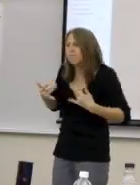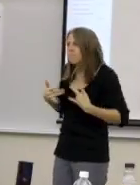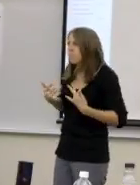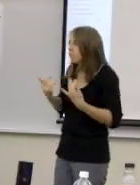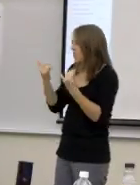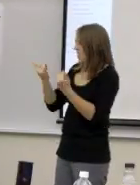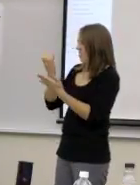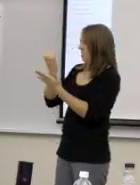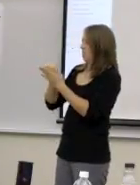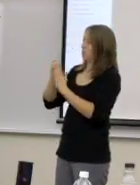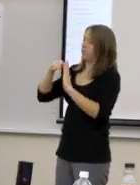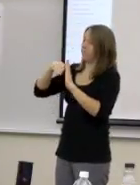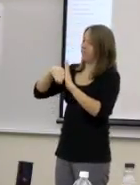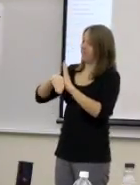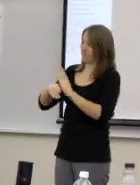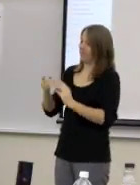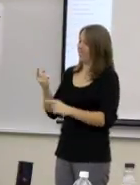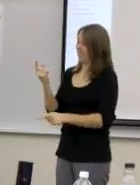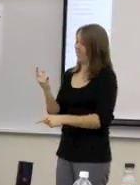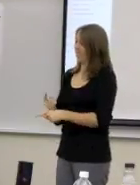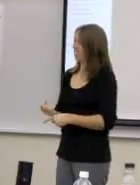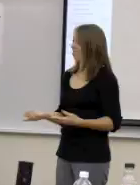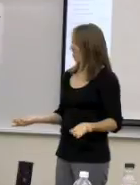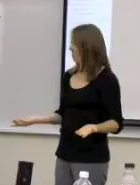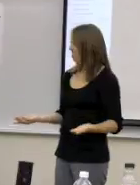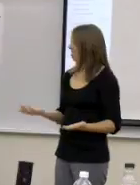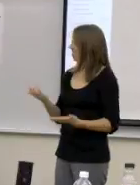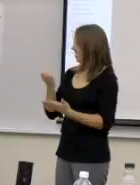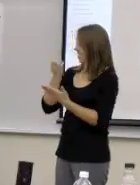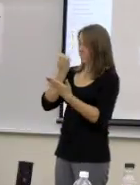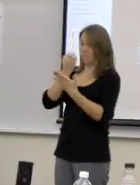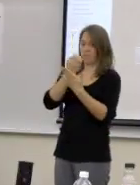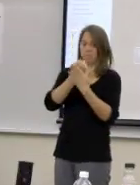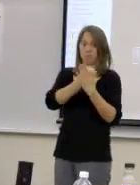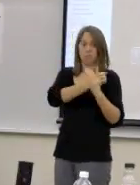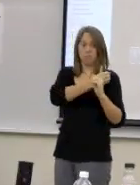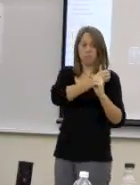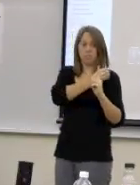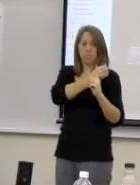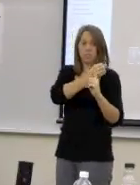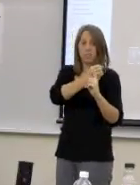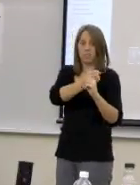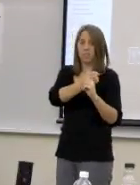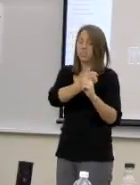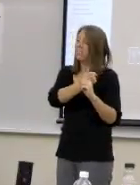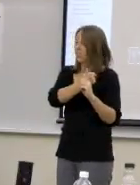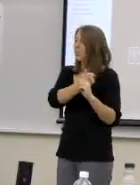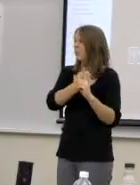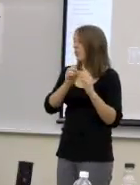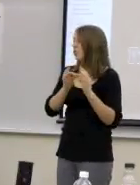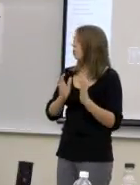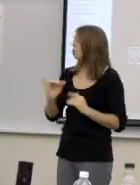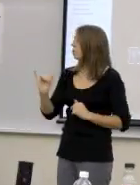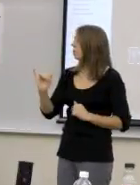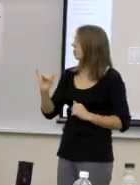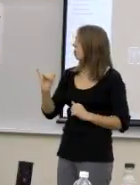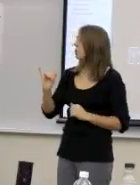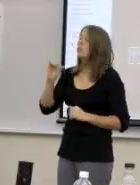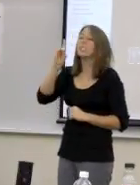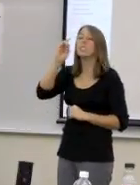recession. Hello. The recession hit interpreters, if you noticed or not, effective December of 2009. You